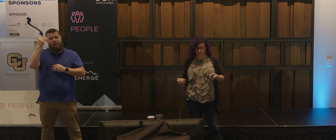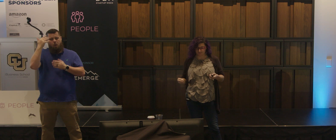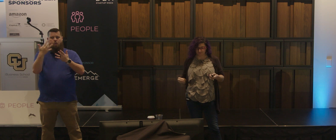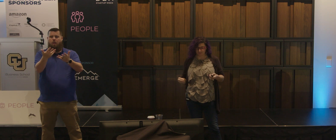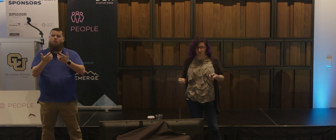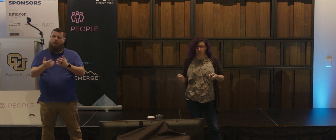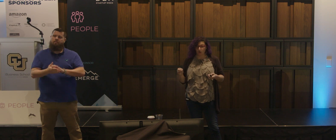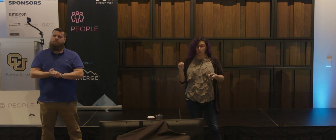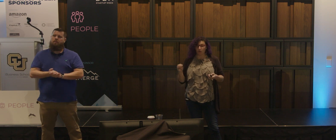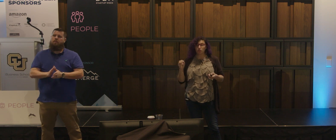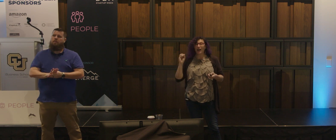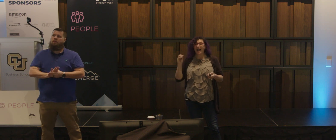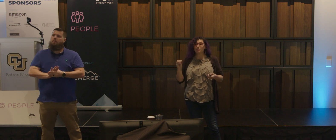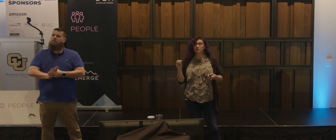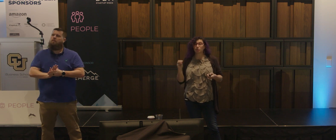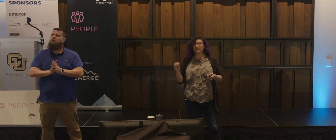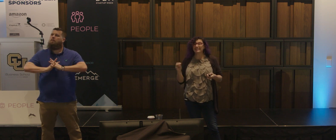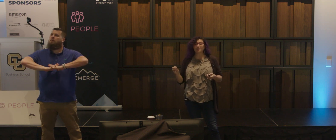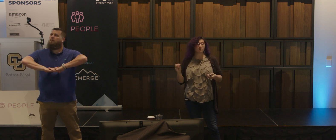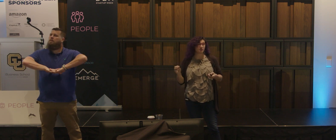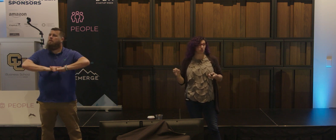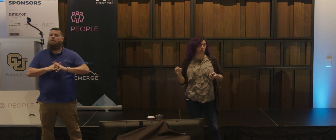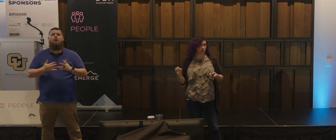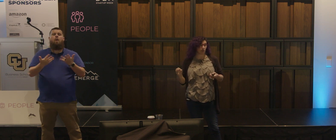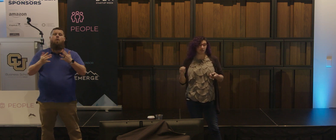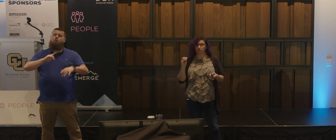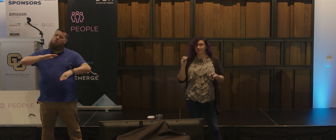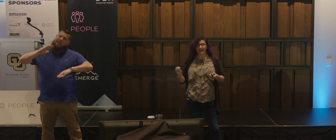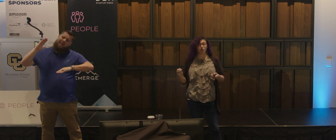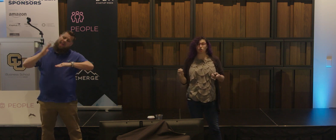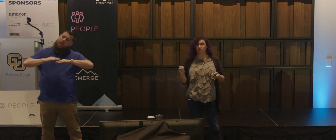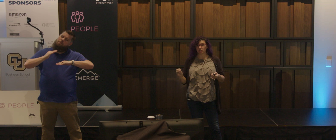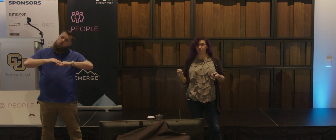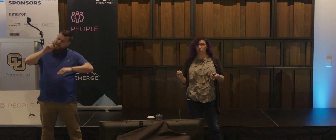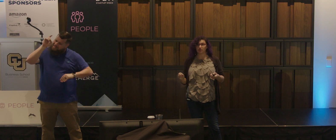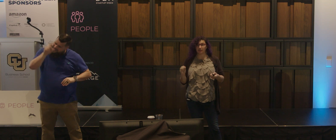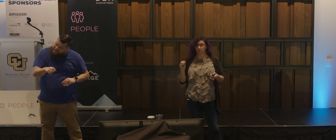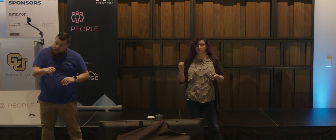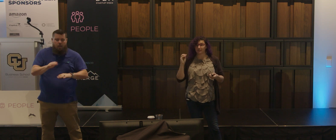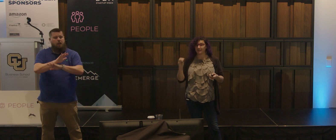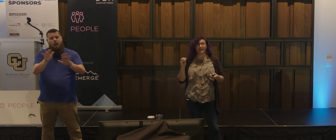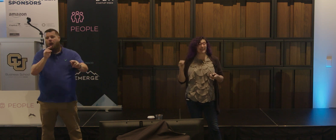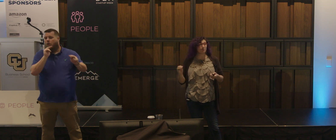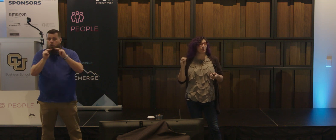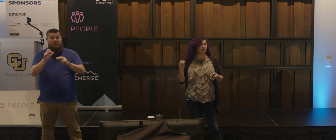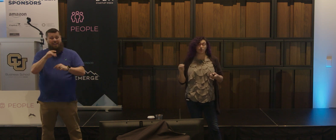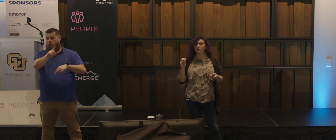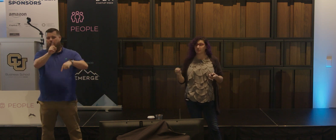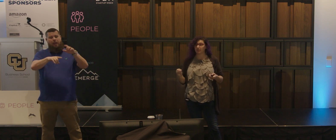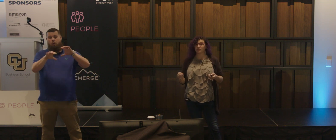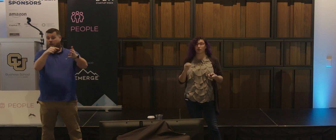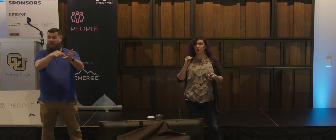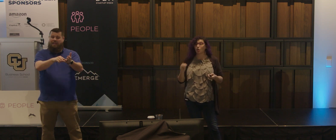want. What do you absolutely need this position to do? These are your non-negotiable job duties. If the person is not capable of